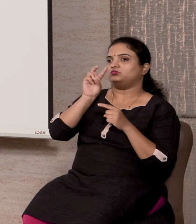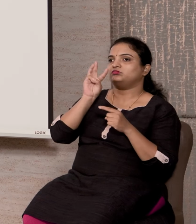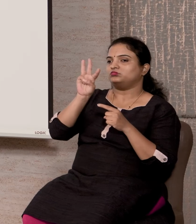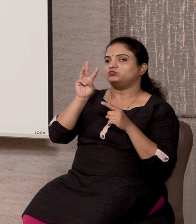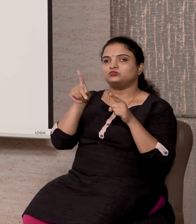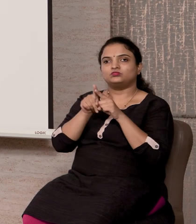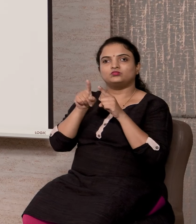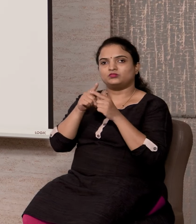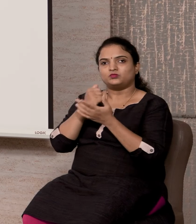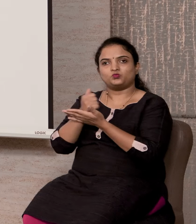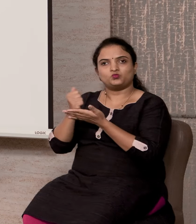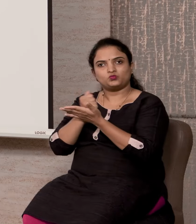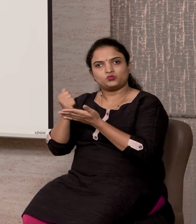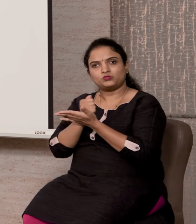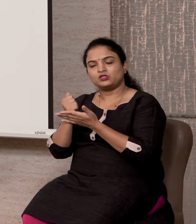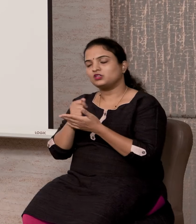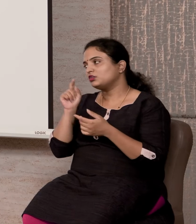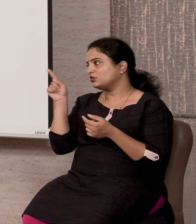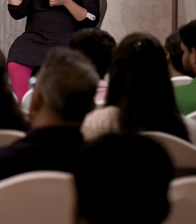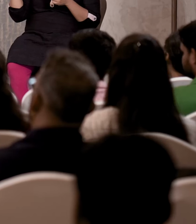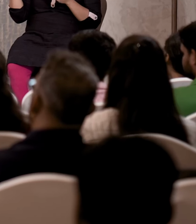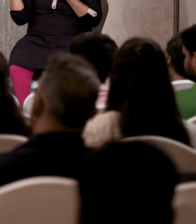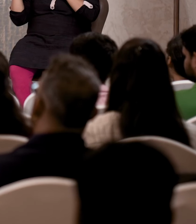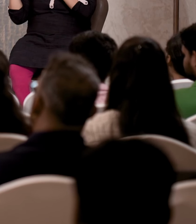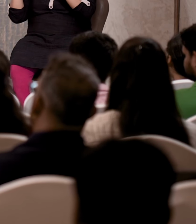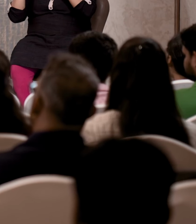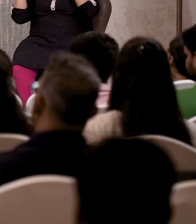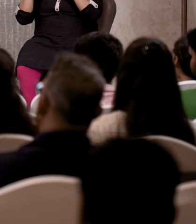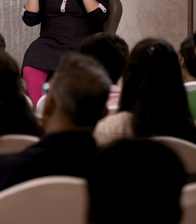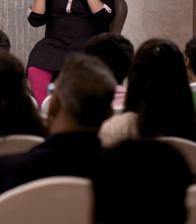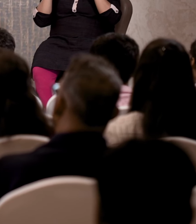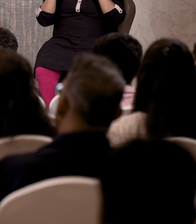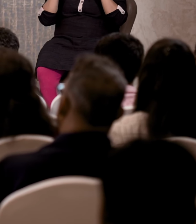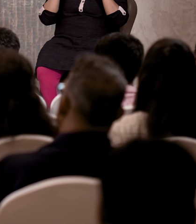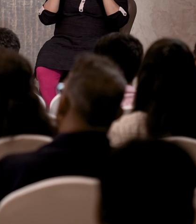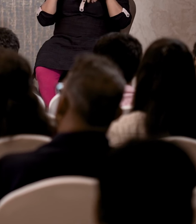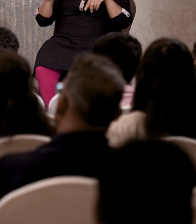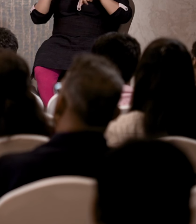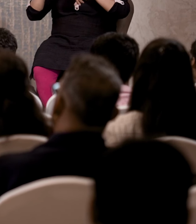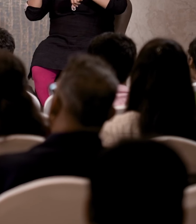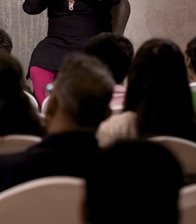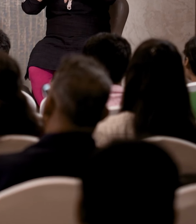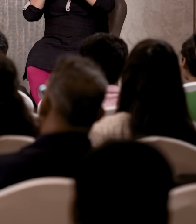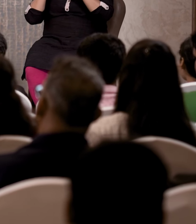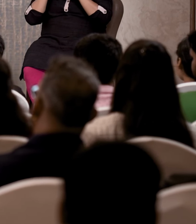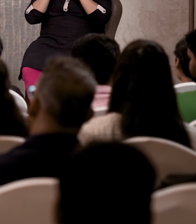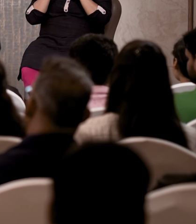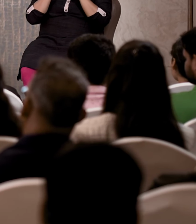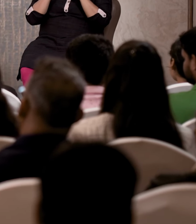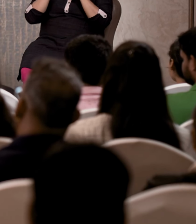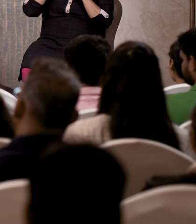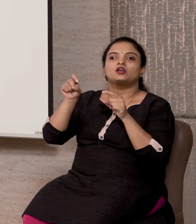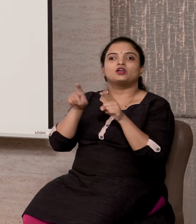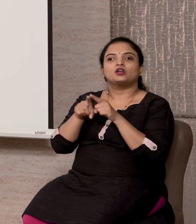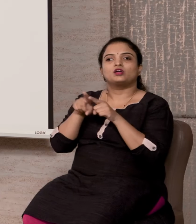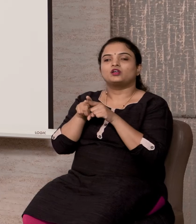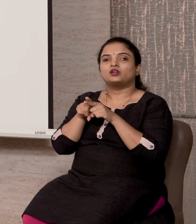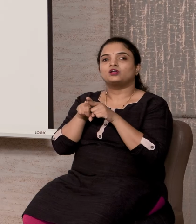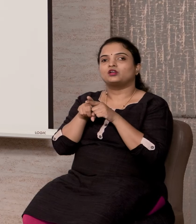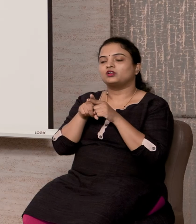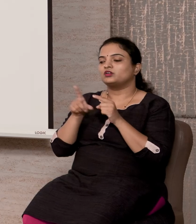these communities of practice. They started teaching their teams and so on. And this is the first time where we have taught accessibility using this, this is a